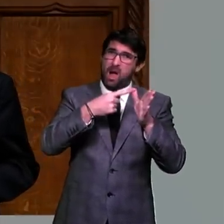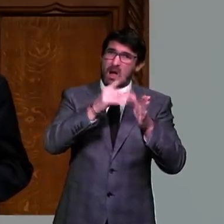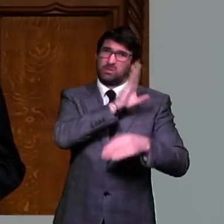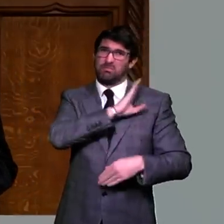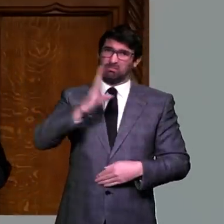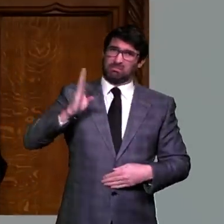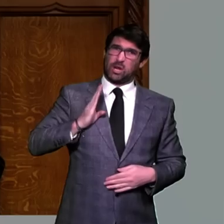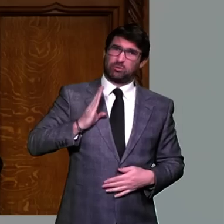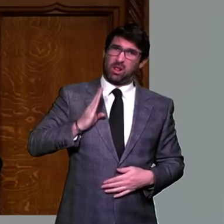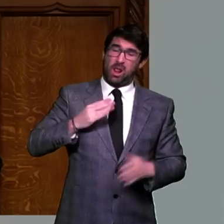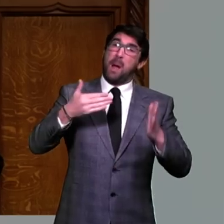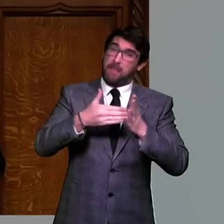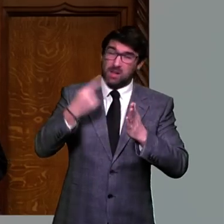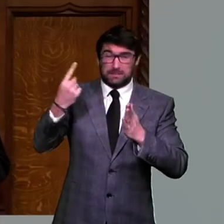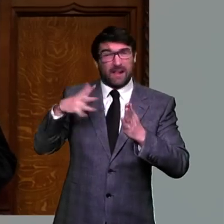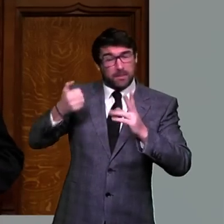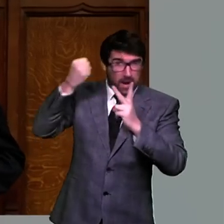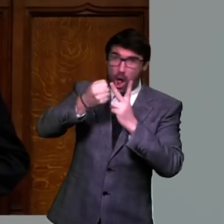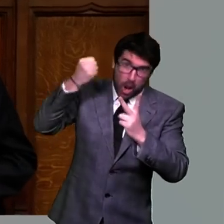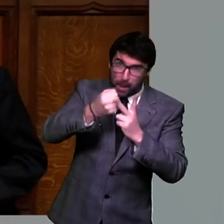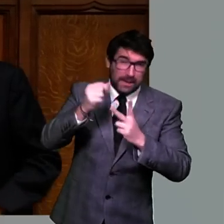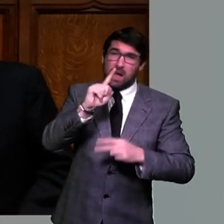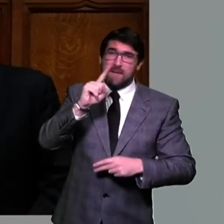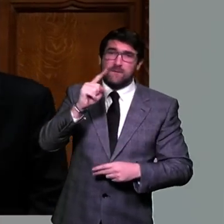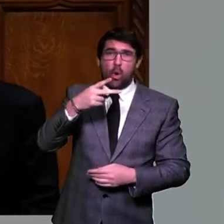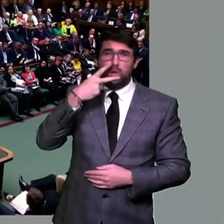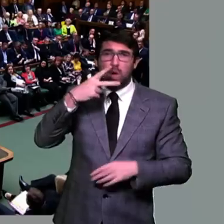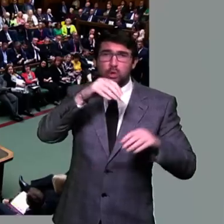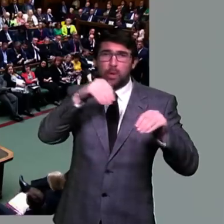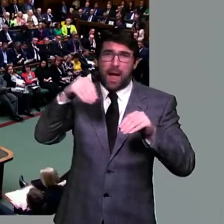wise to have a lobbyist at the centre of Downing Street?